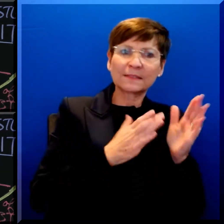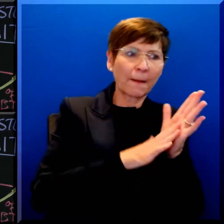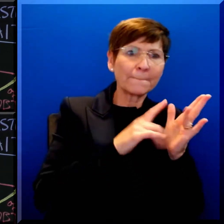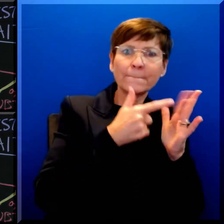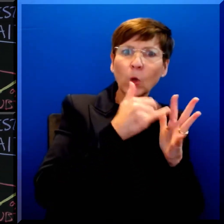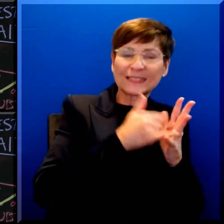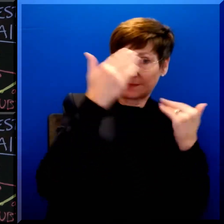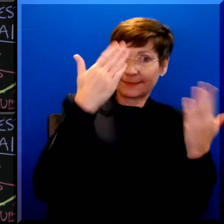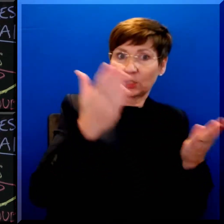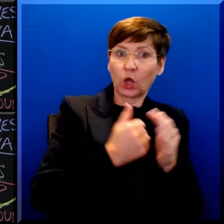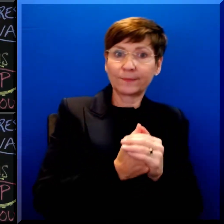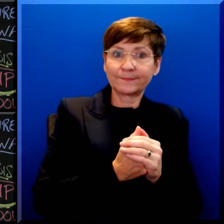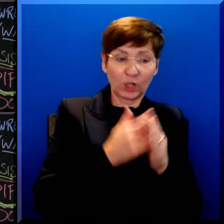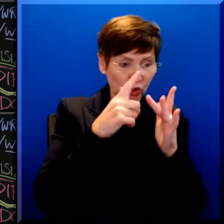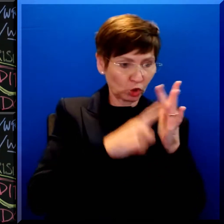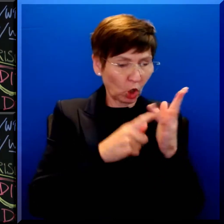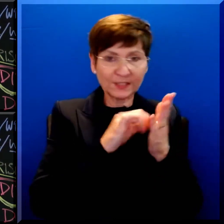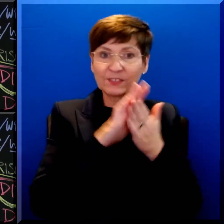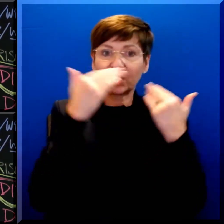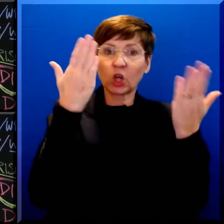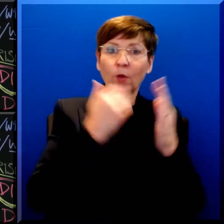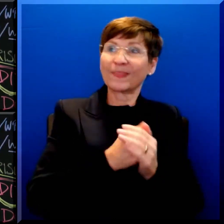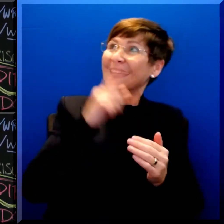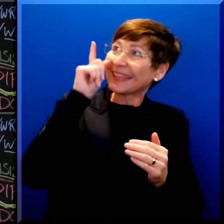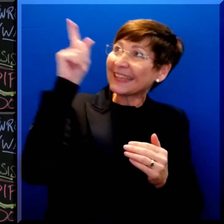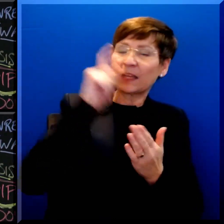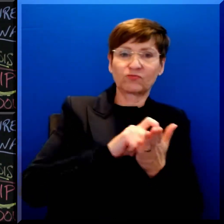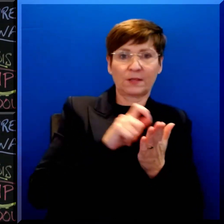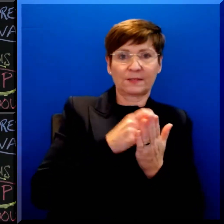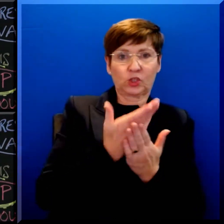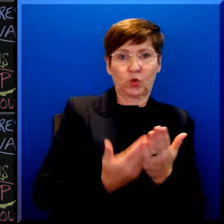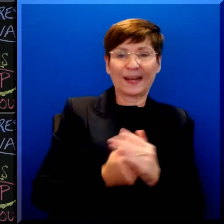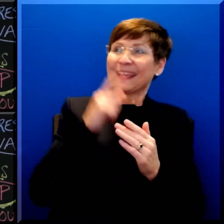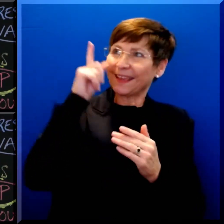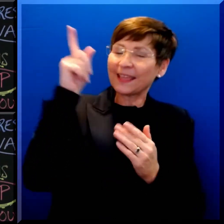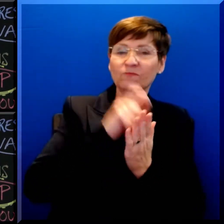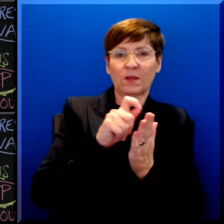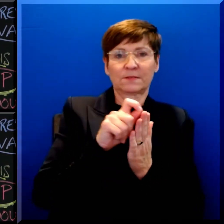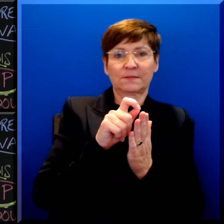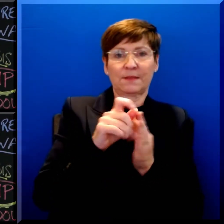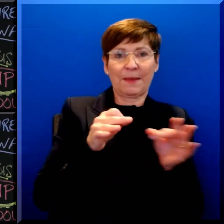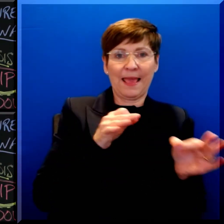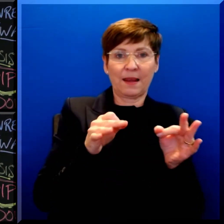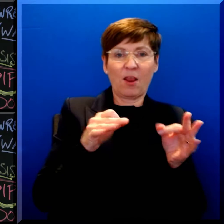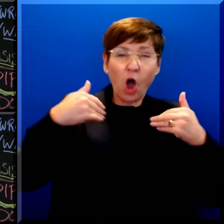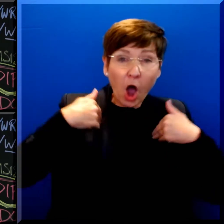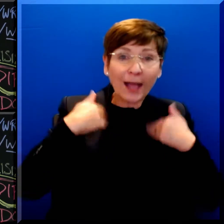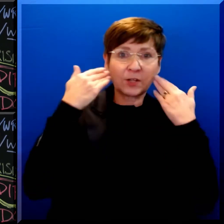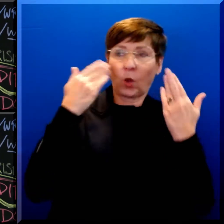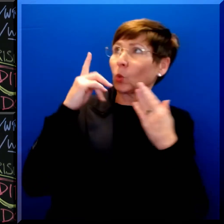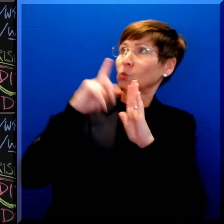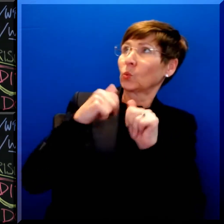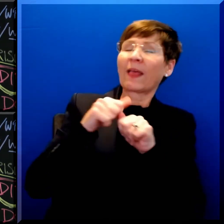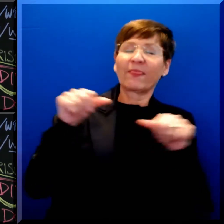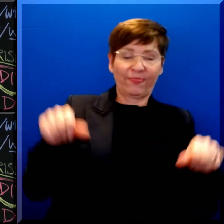at some point, both said, all right, God, you're writing the story, not me. So watch, I give up the burden of assumed omniscience. I don't know